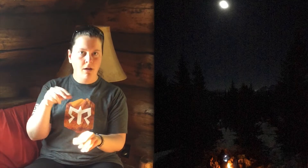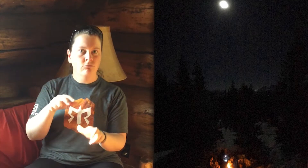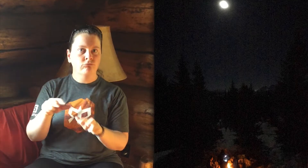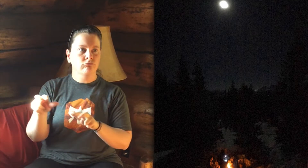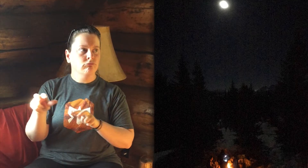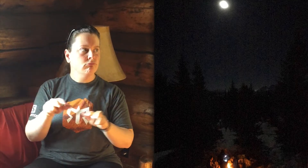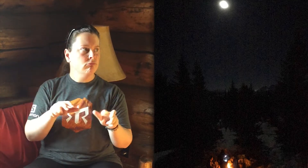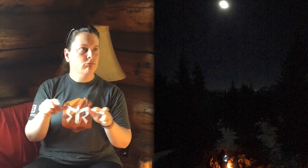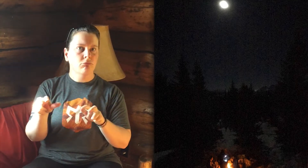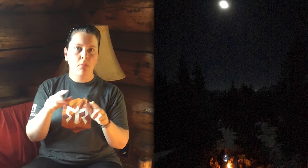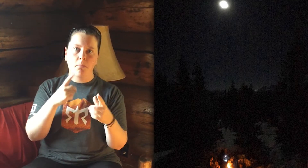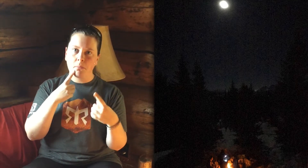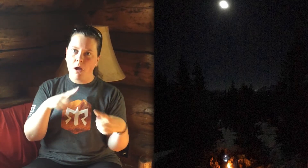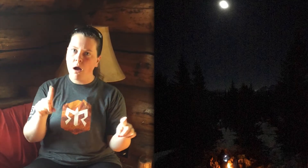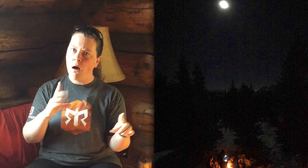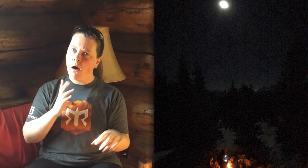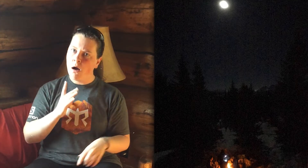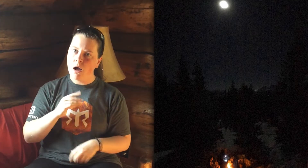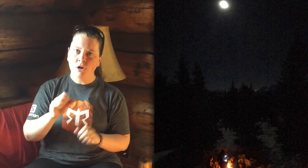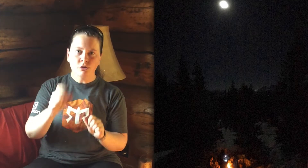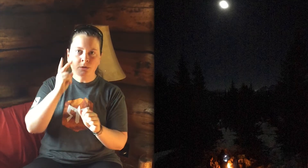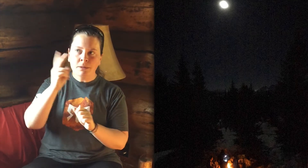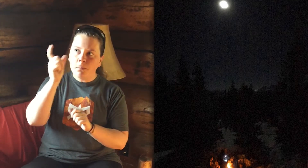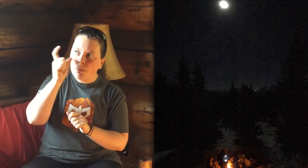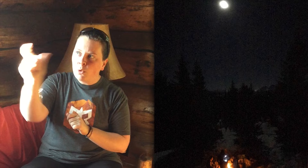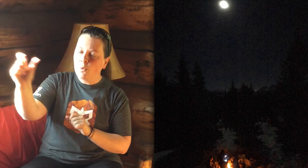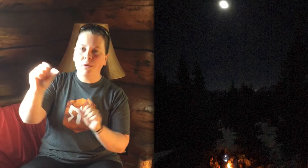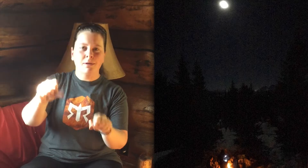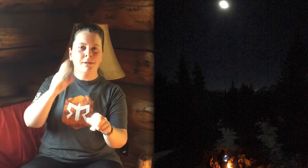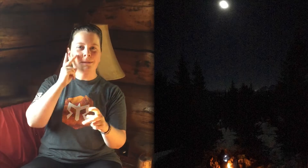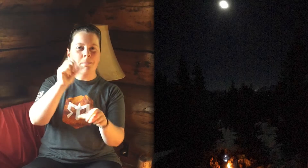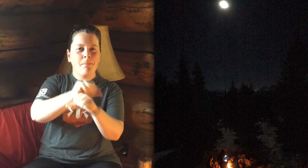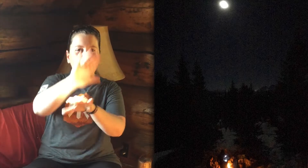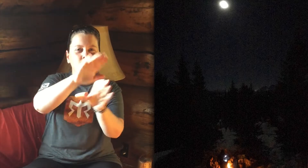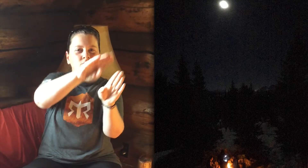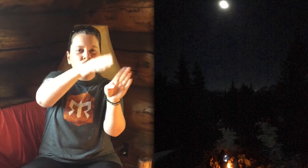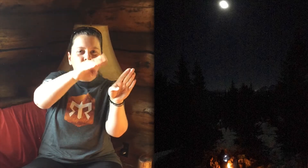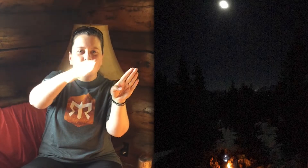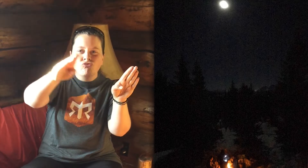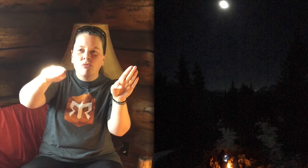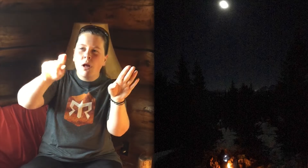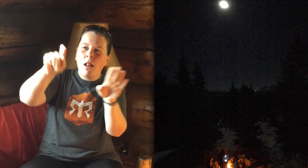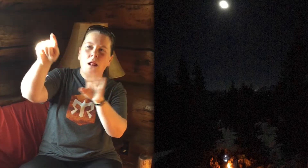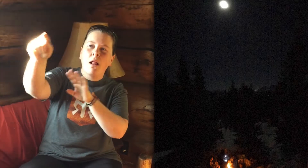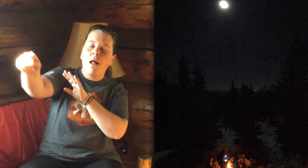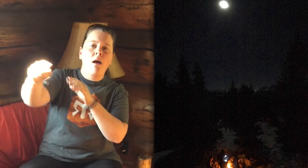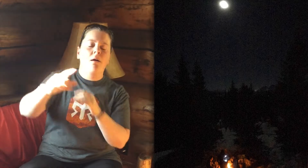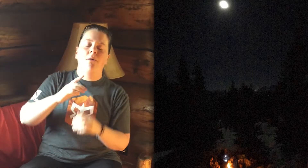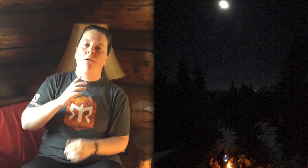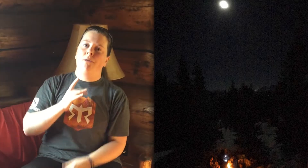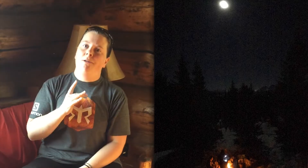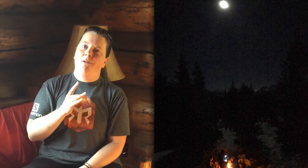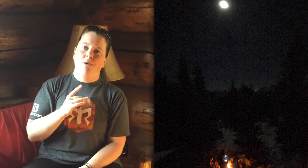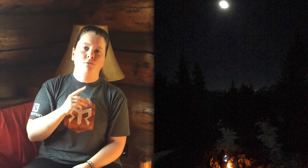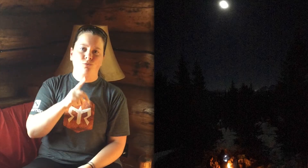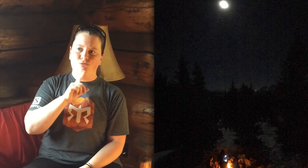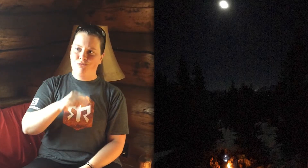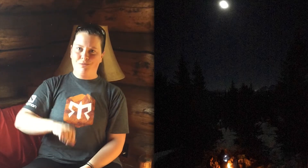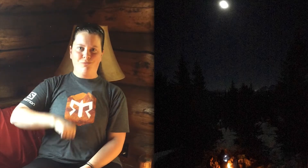all the lights, and went for the hike, and it was wonderful. You could see the moon so clearly, the outline of the mountains. It was wonderful. I